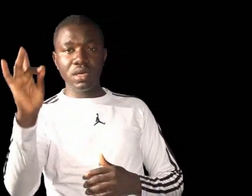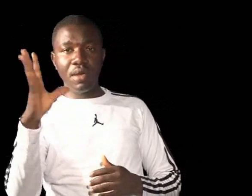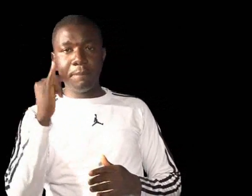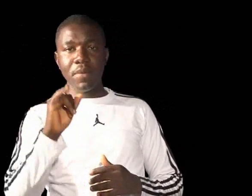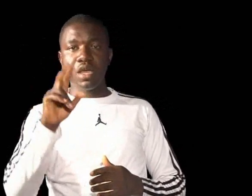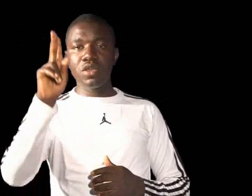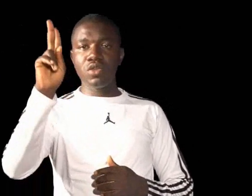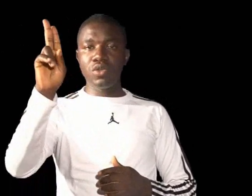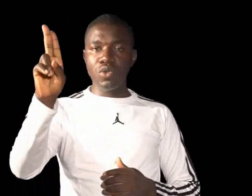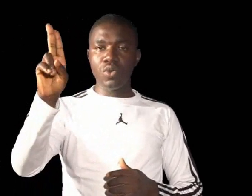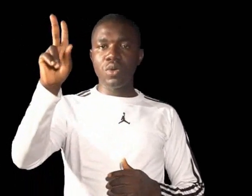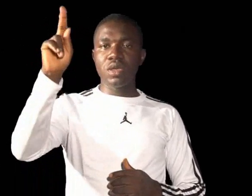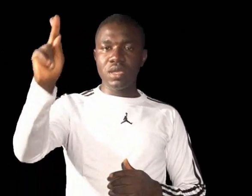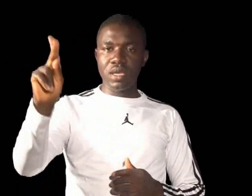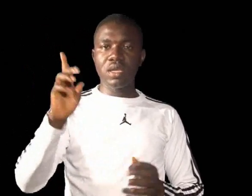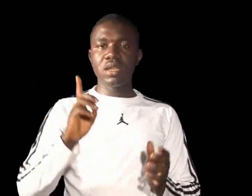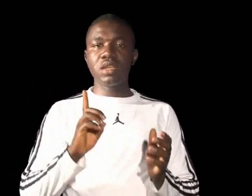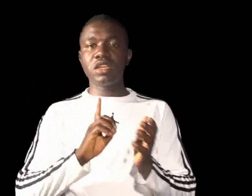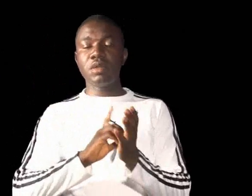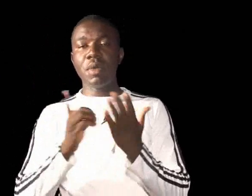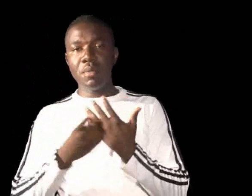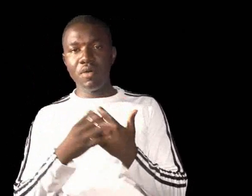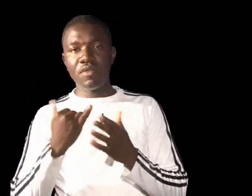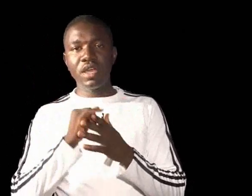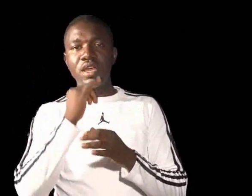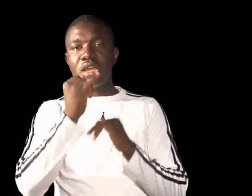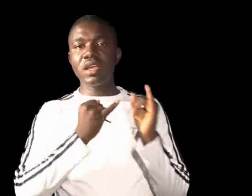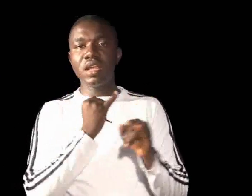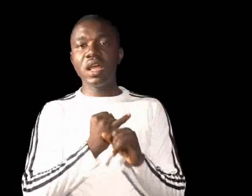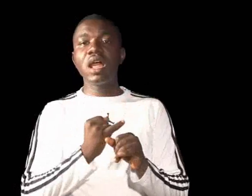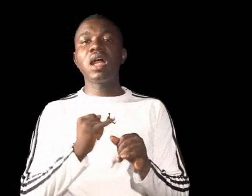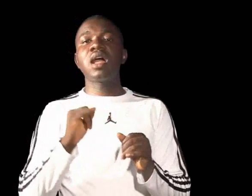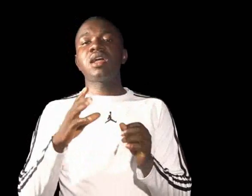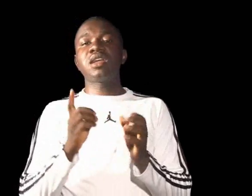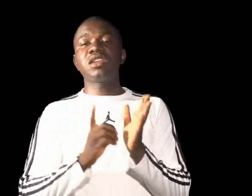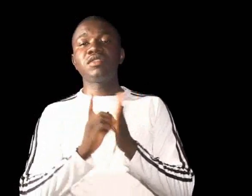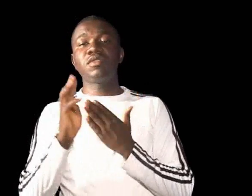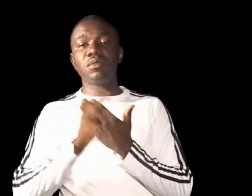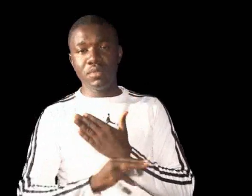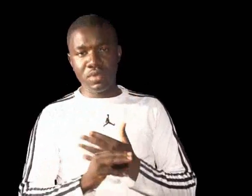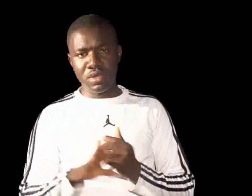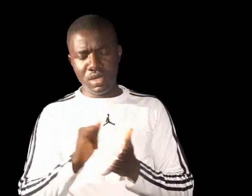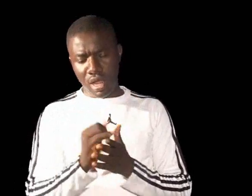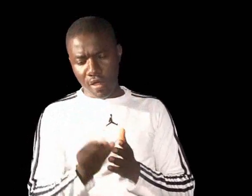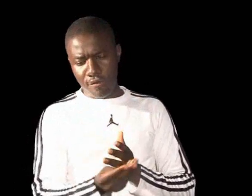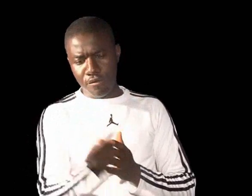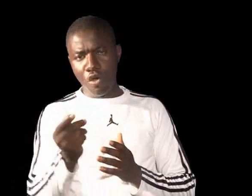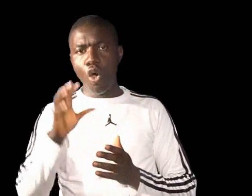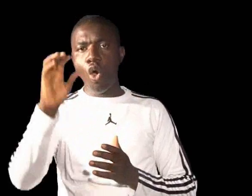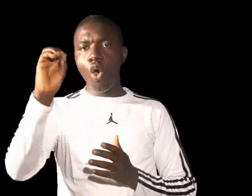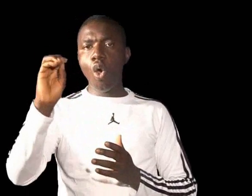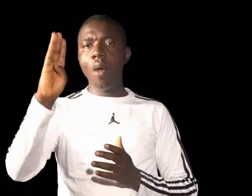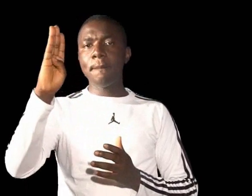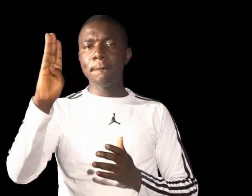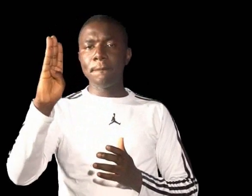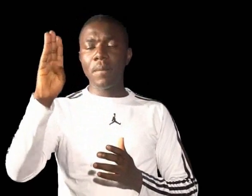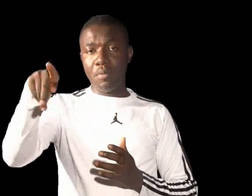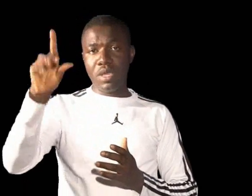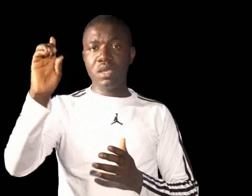by the UK Department for International Development, DFID, observed that few OPDs in Nigeria have a